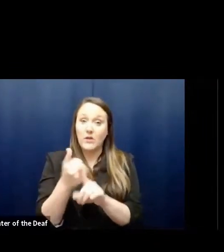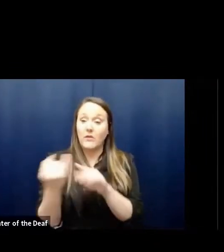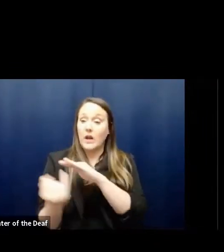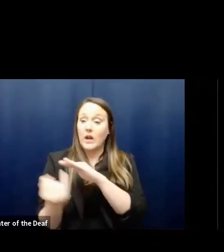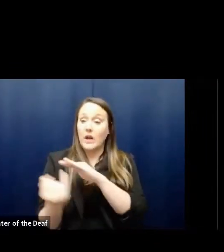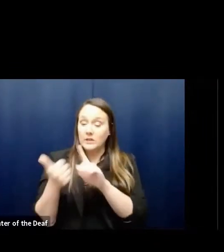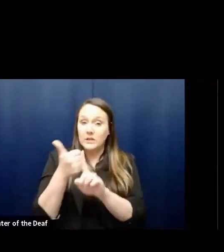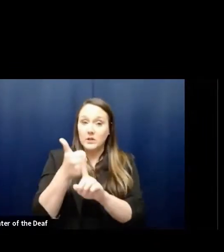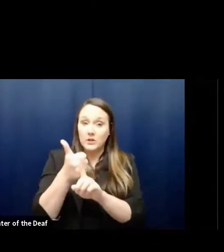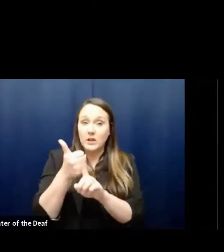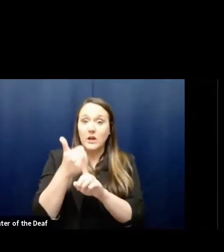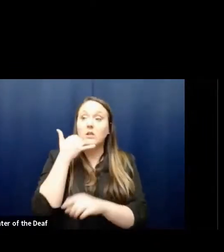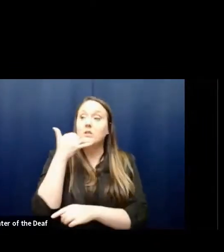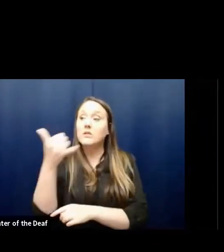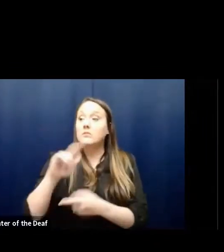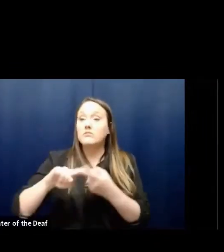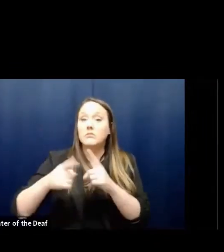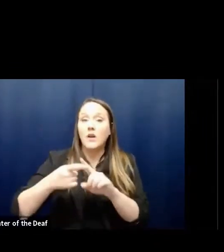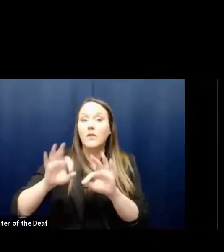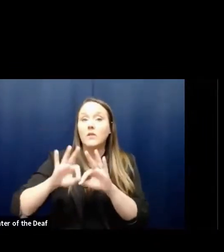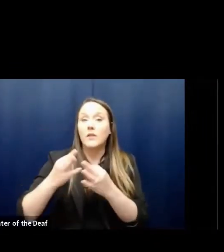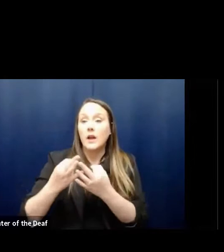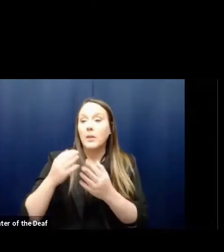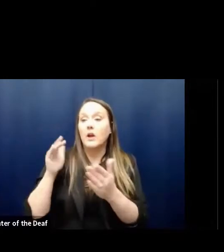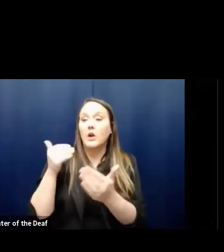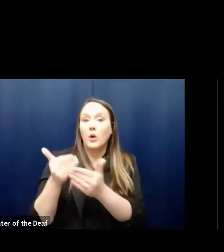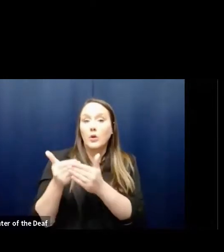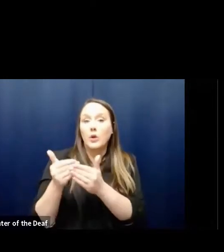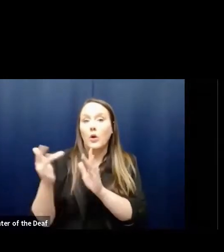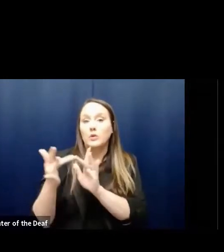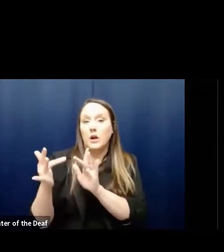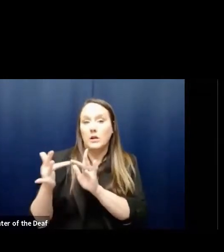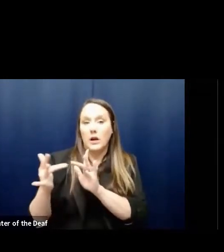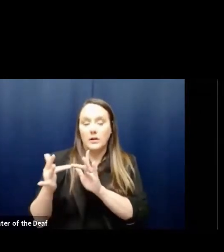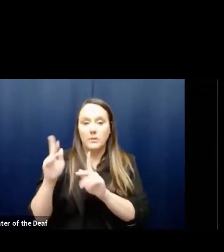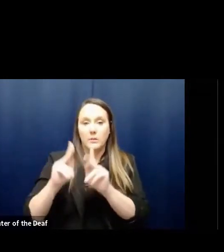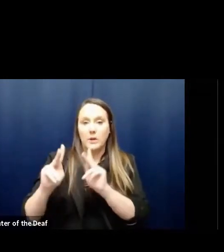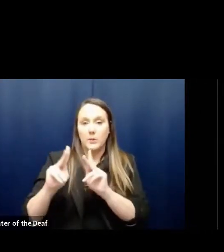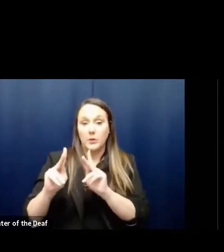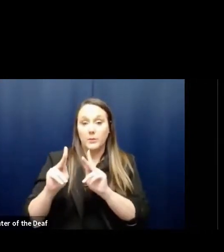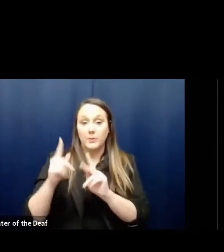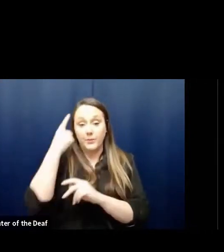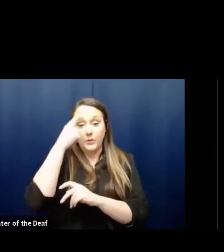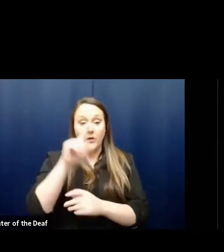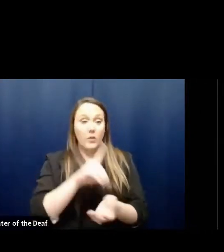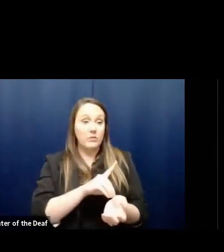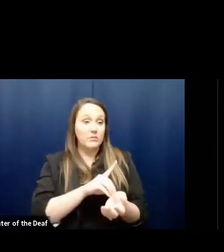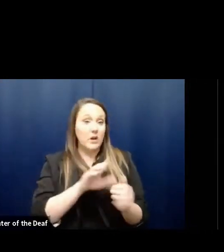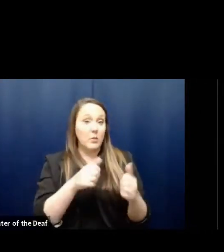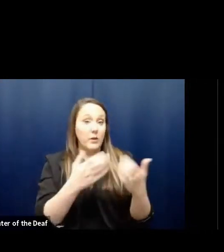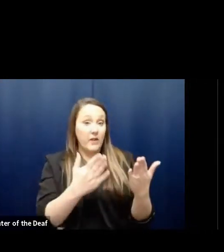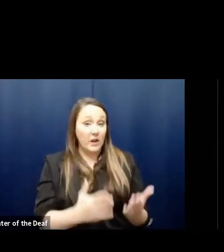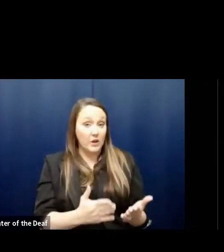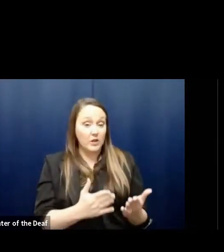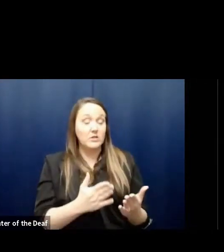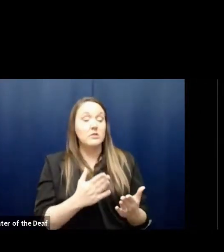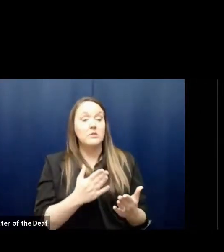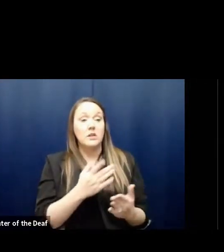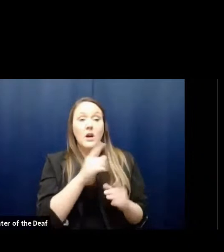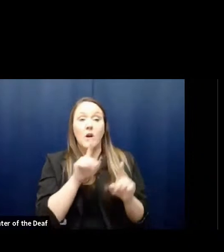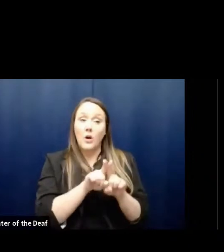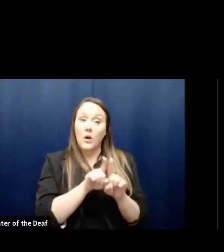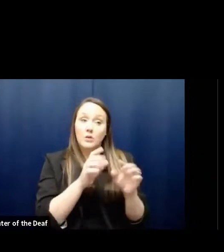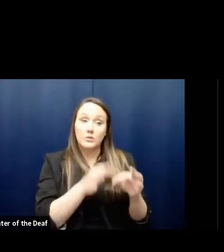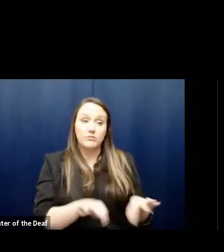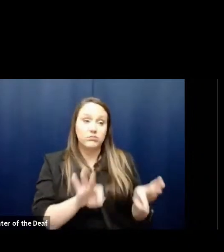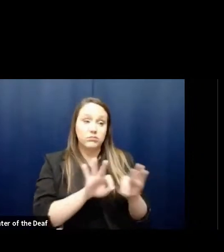and calling your close contacts. To all the medical providers who may be watching, it's also critical for you